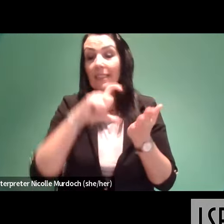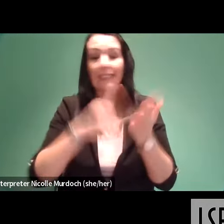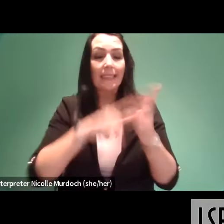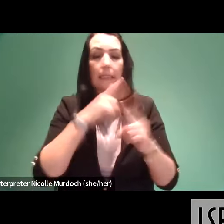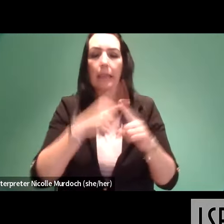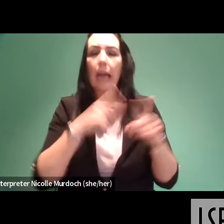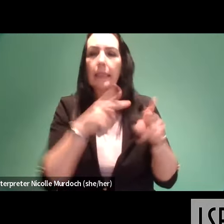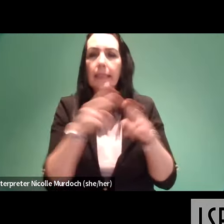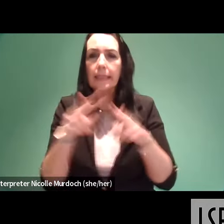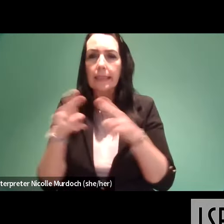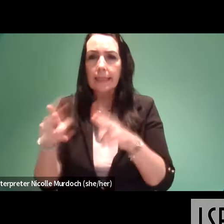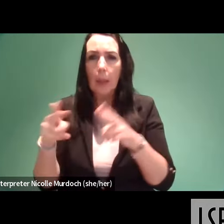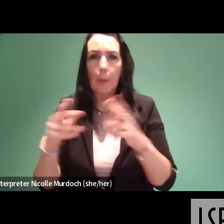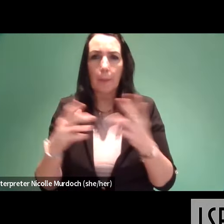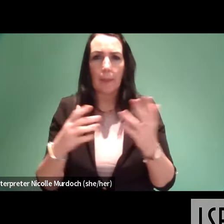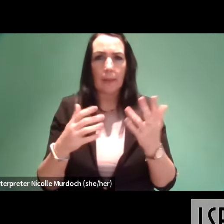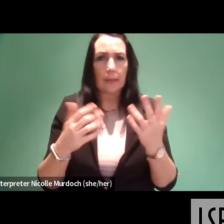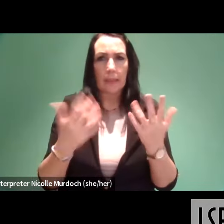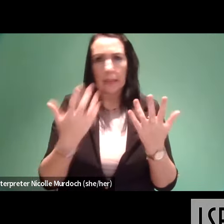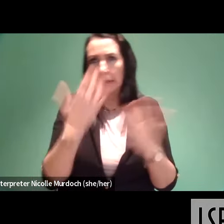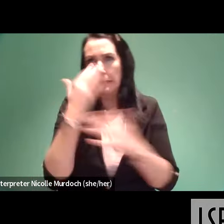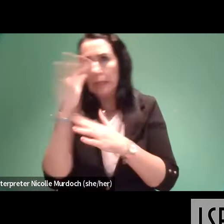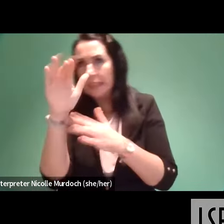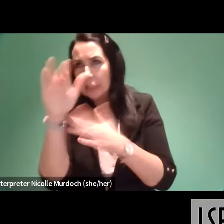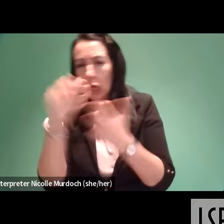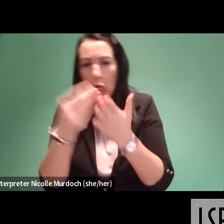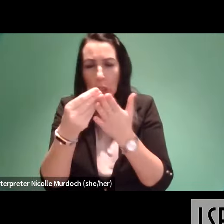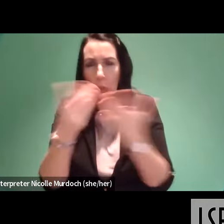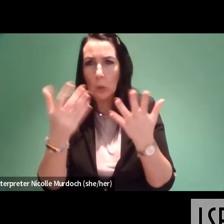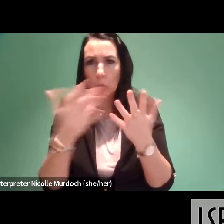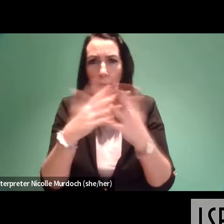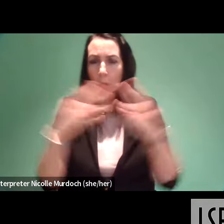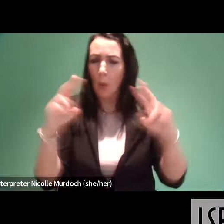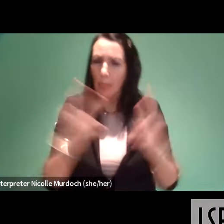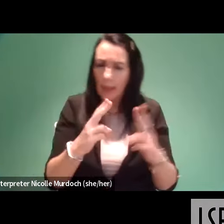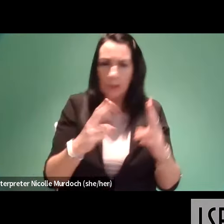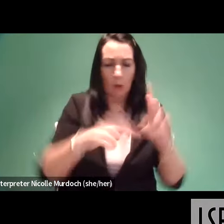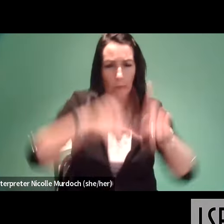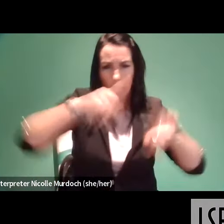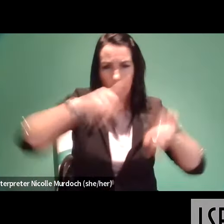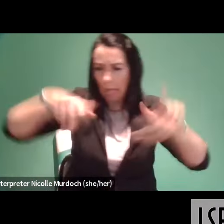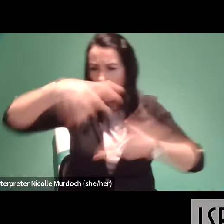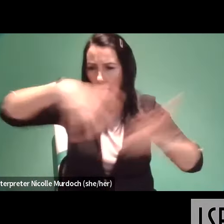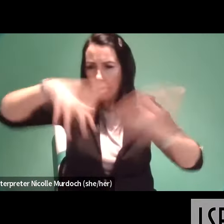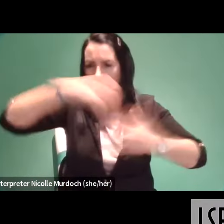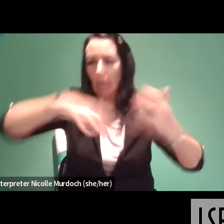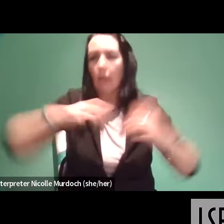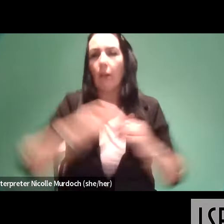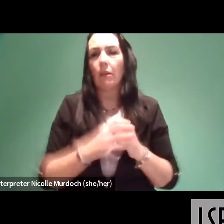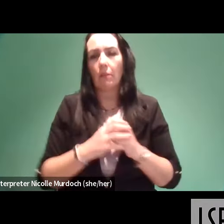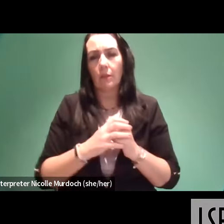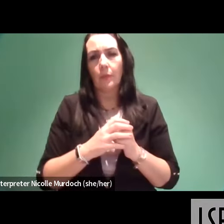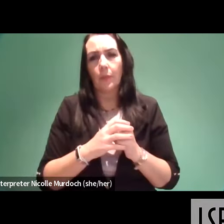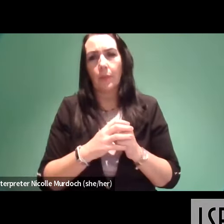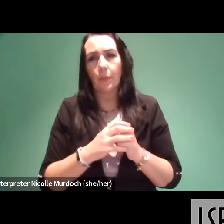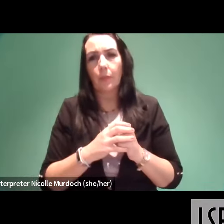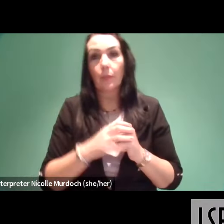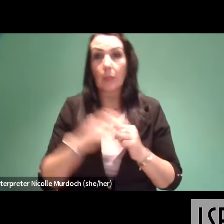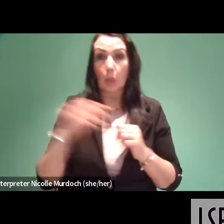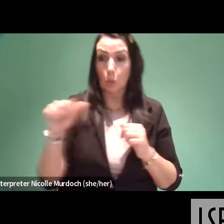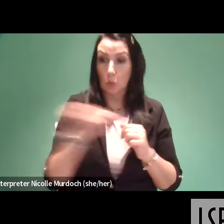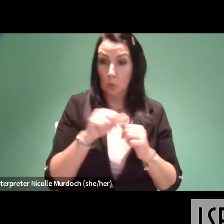taxes on negative externalities, so things we want less of. Yes, we should have more taxes